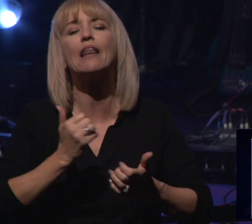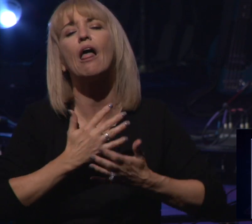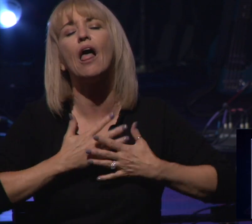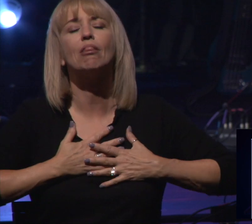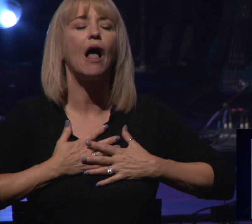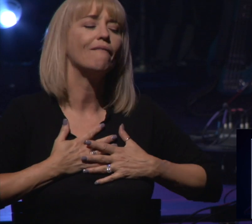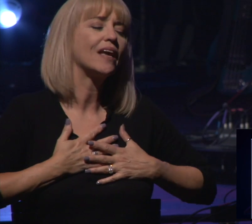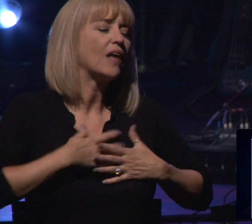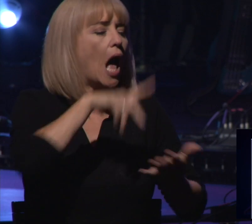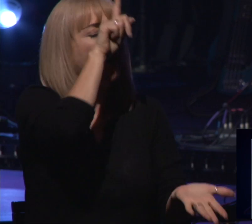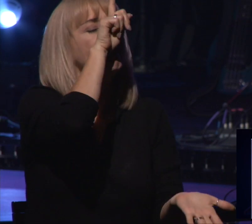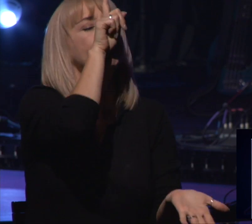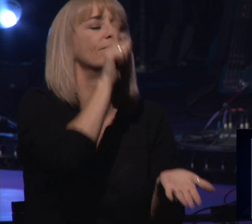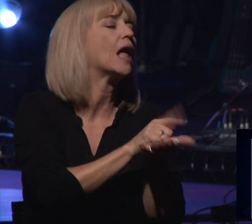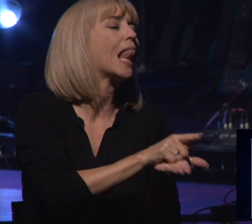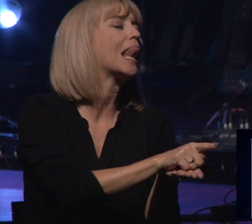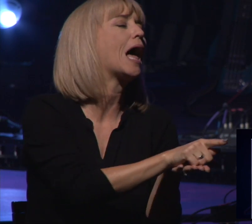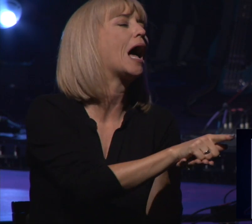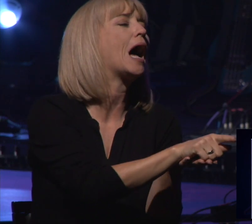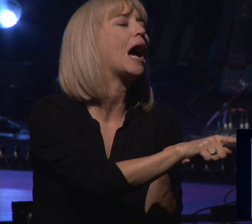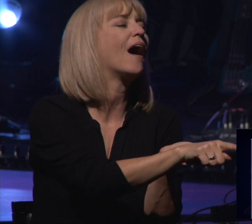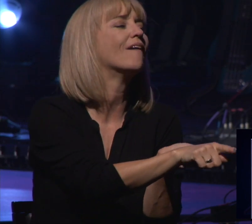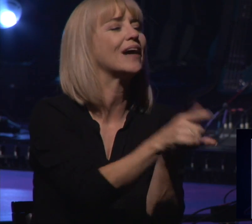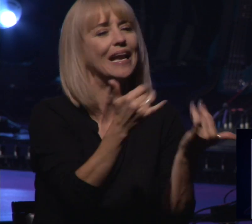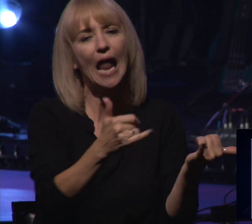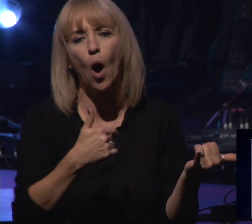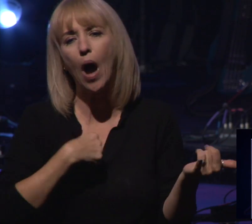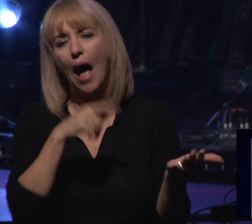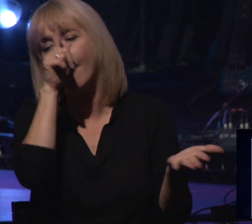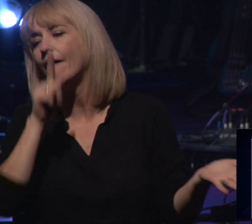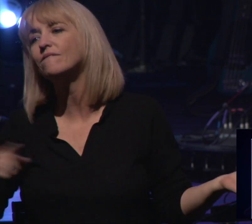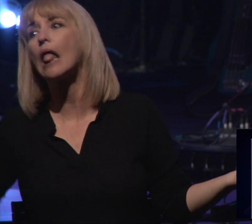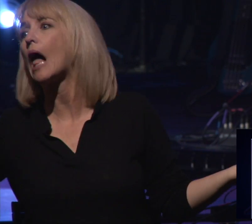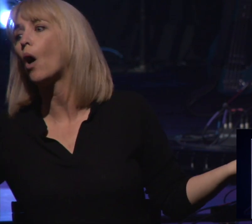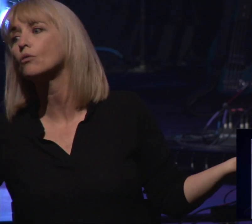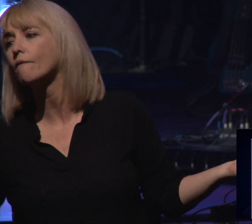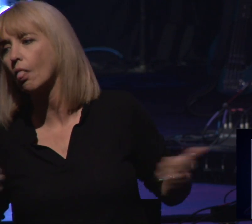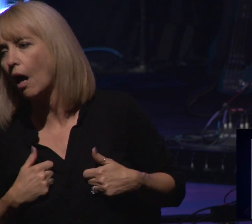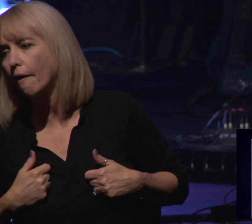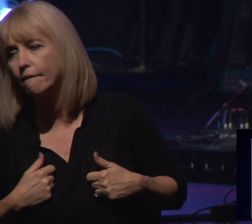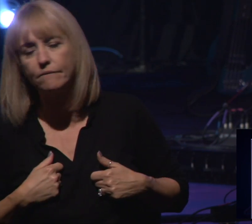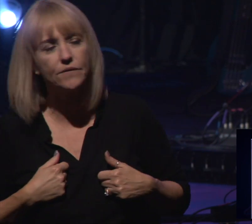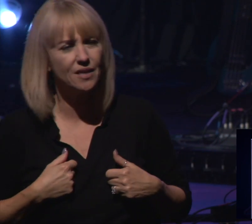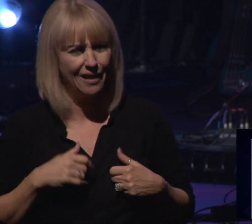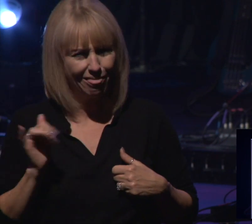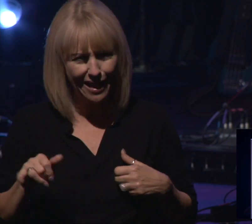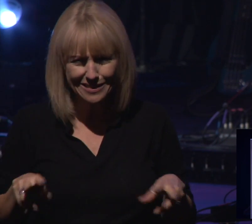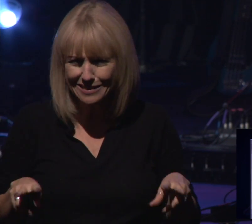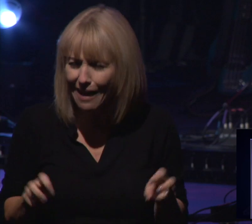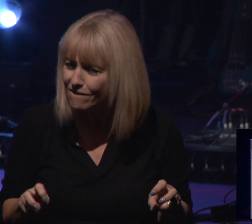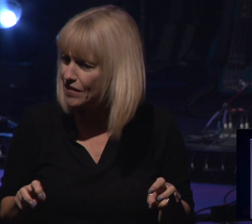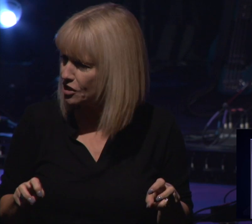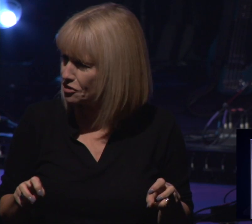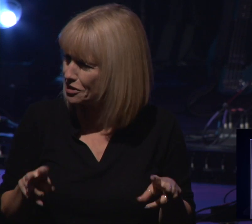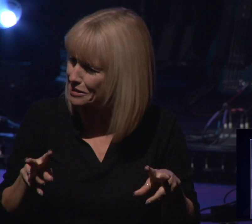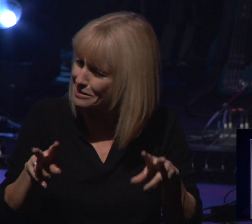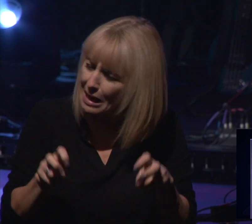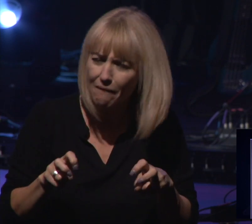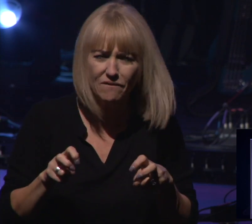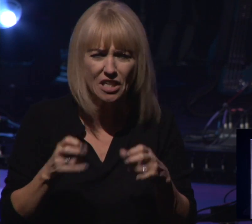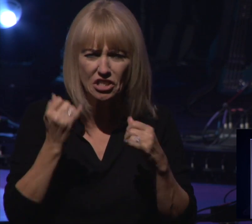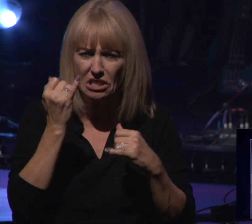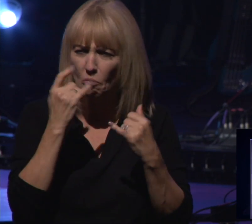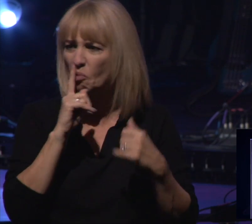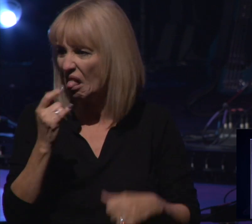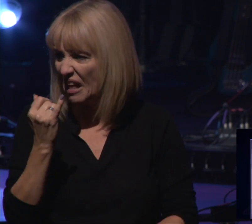feeling, you know the phrase, I fell in love. What happened? I don't know, I guess fell out of love. That is the most selfish, immature